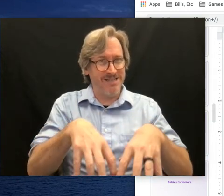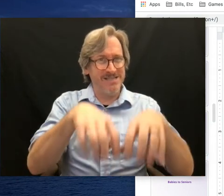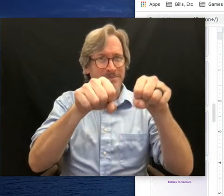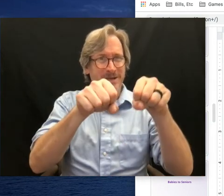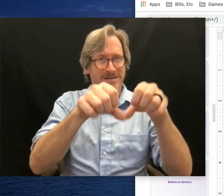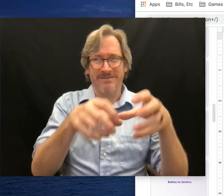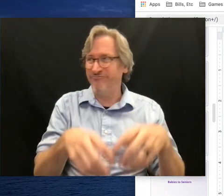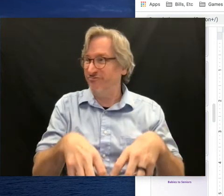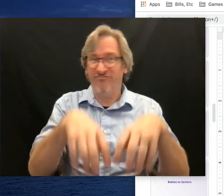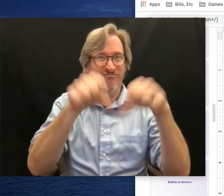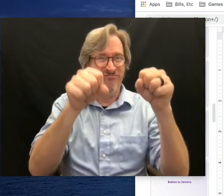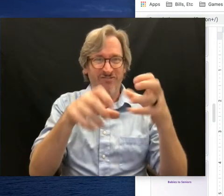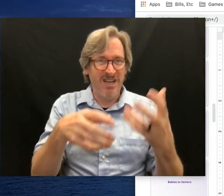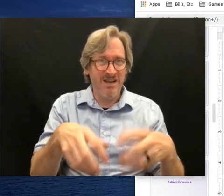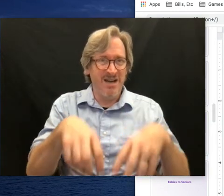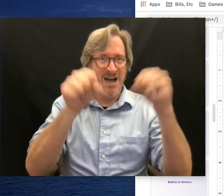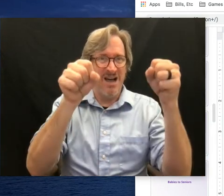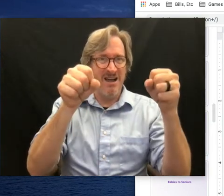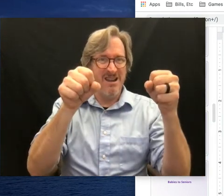yourself. This is a bit